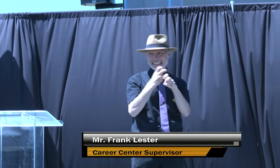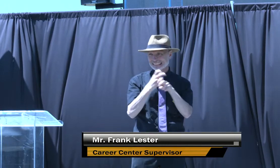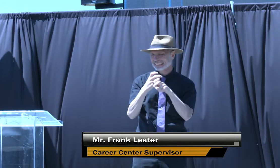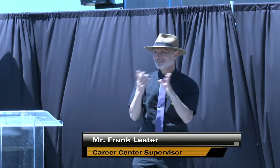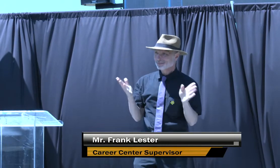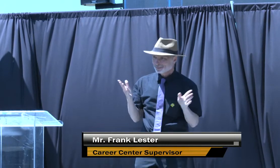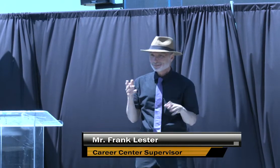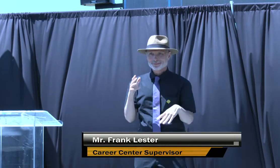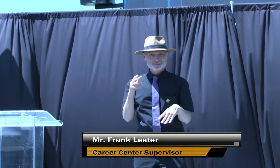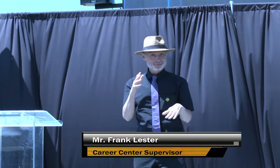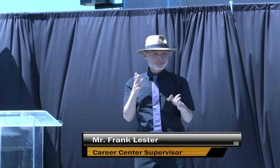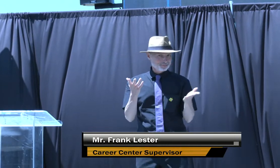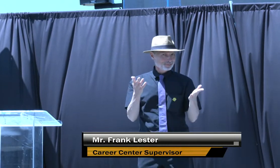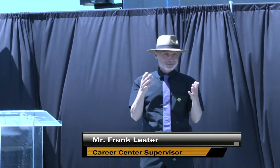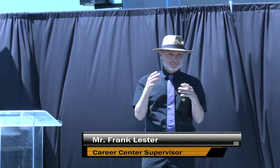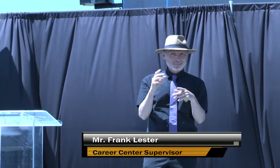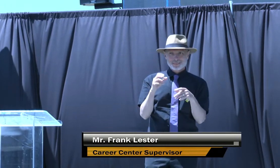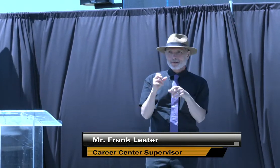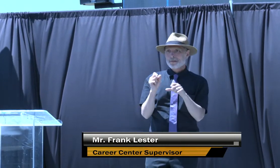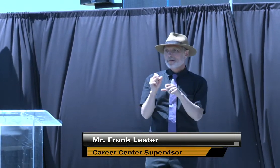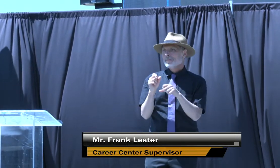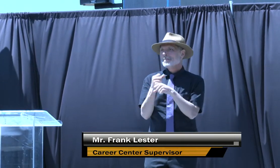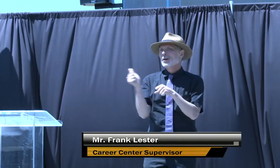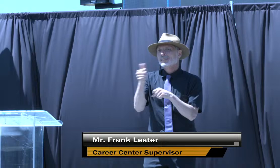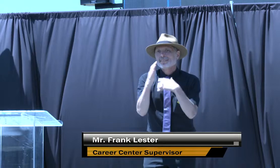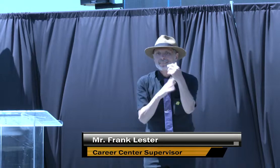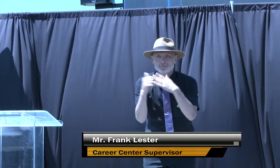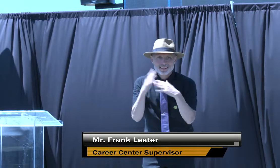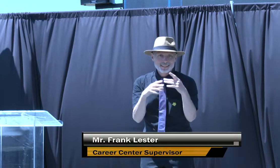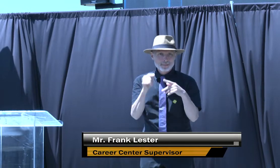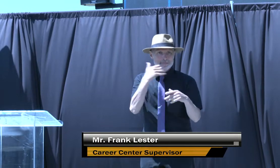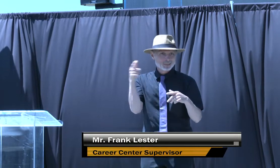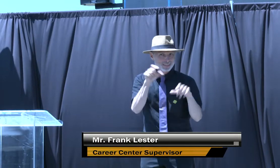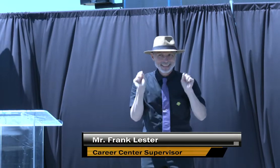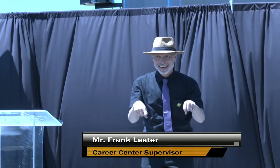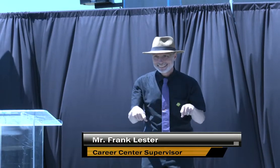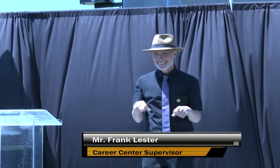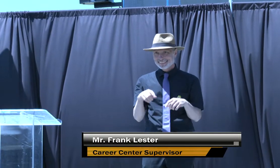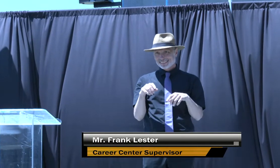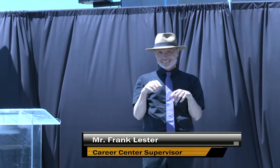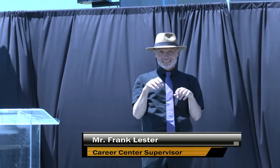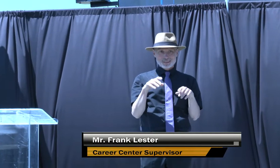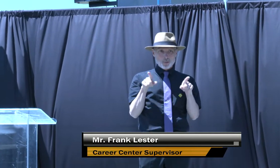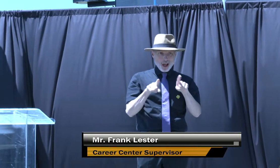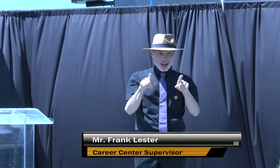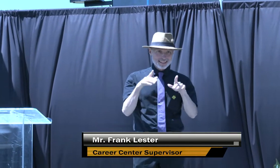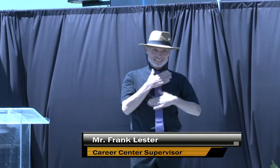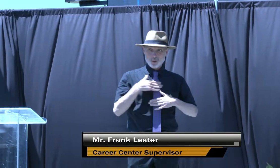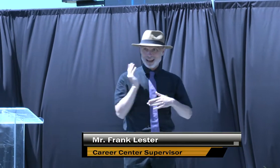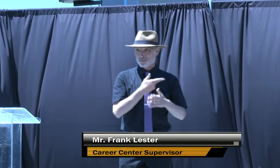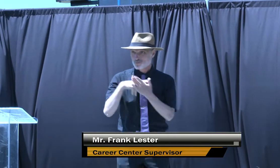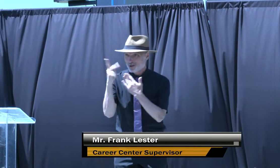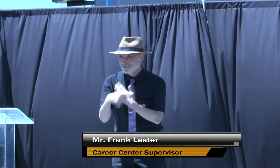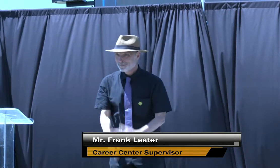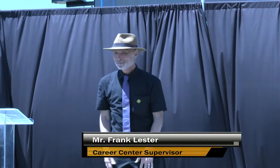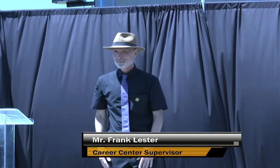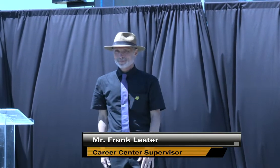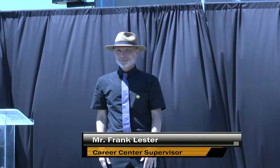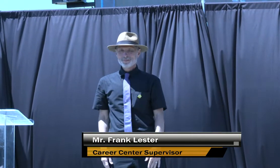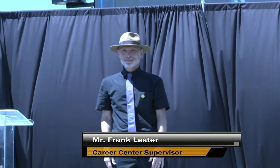up, sometimes it's a little bit hard to see. So we want to make sure you guys are as comfortable as we can while you